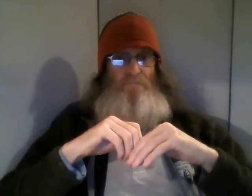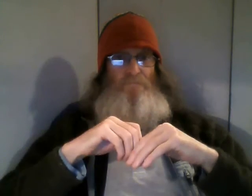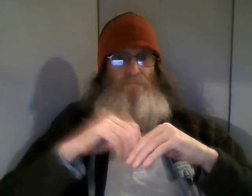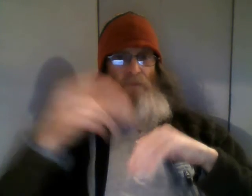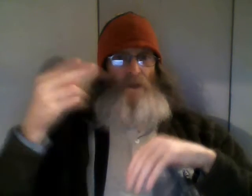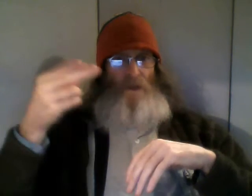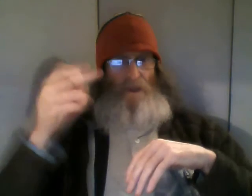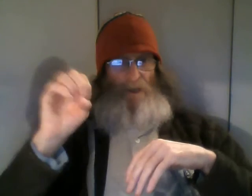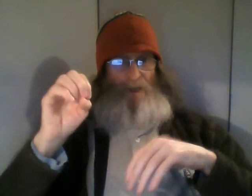cousin.